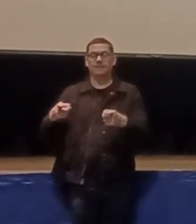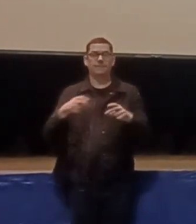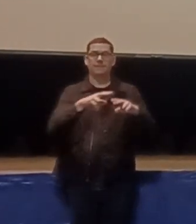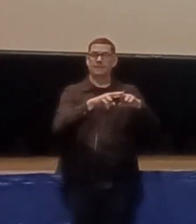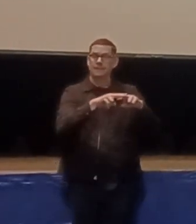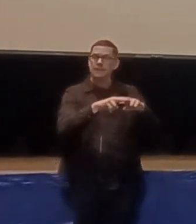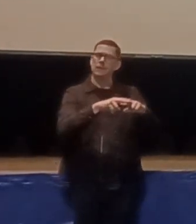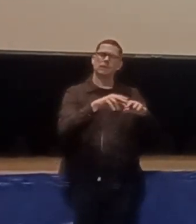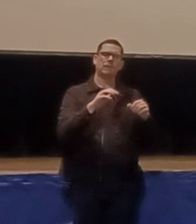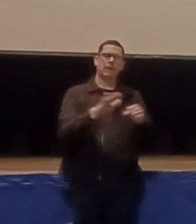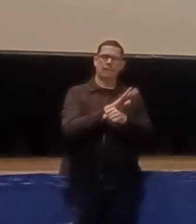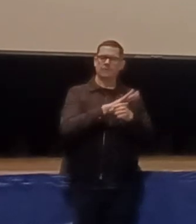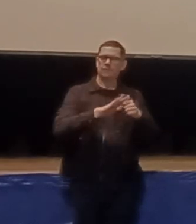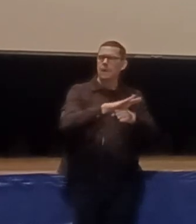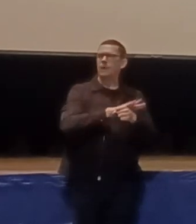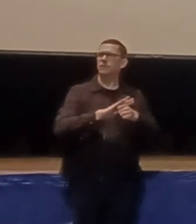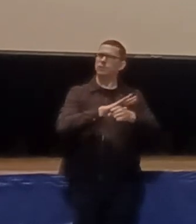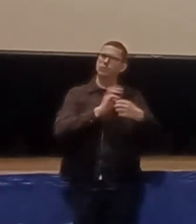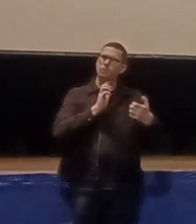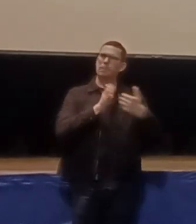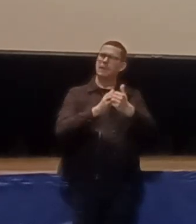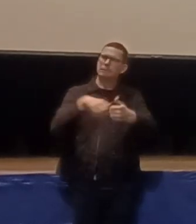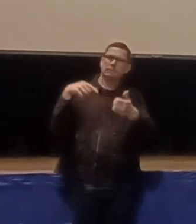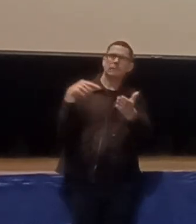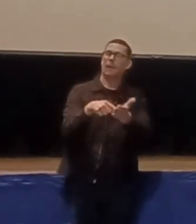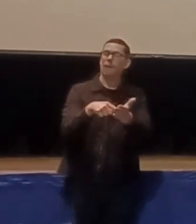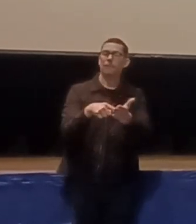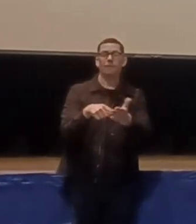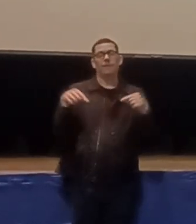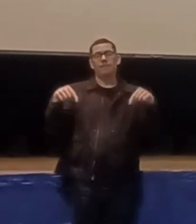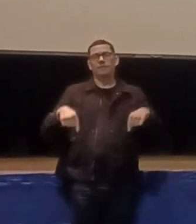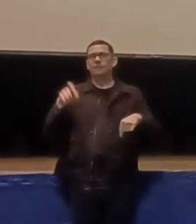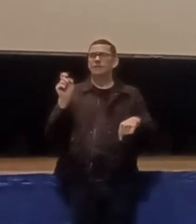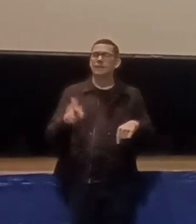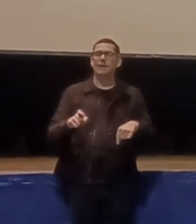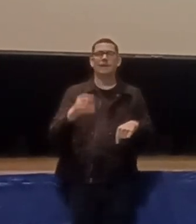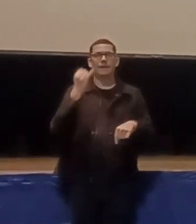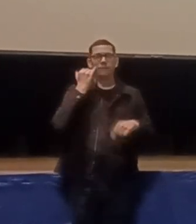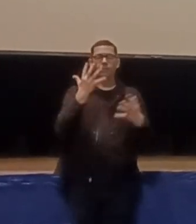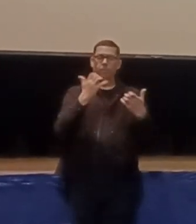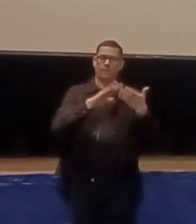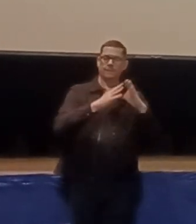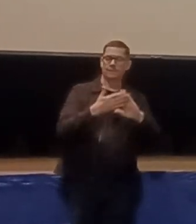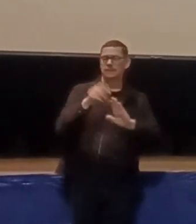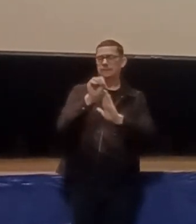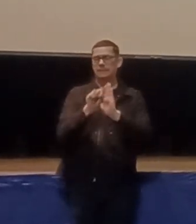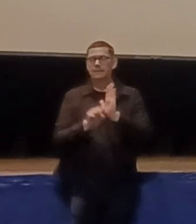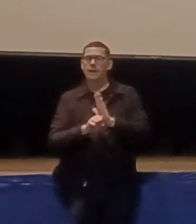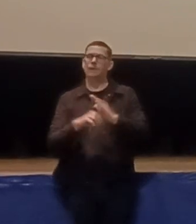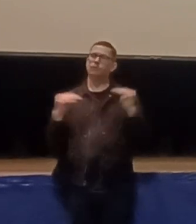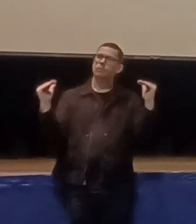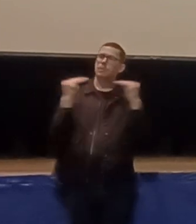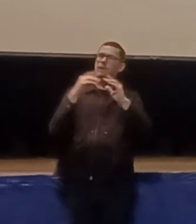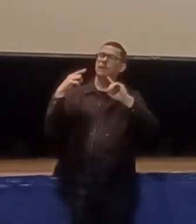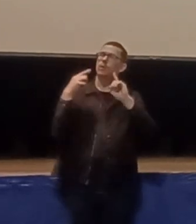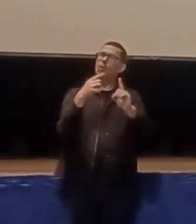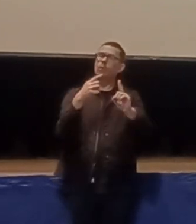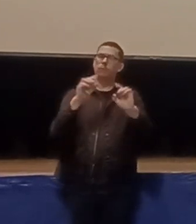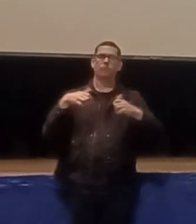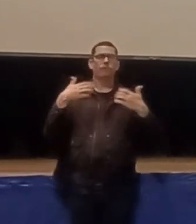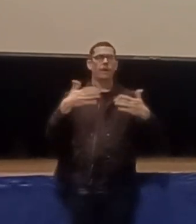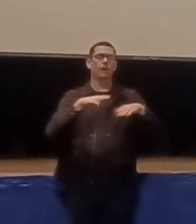future demand. This is essential if we want the city and the state to be able to achieve their stated goal of shifting car trips to walking, biking, and